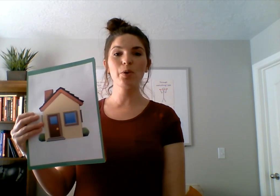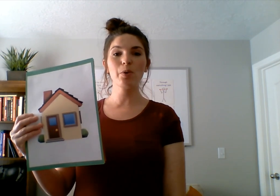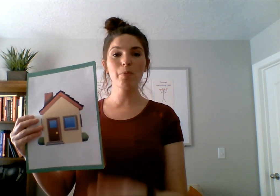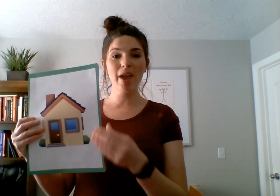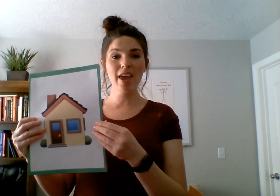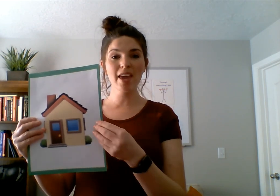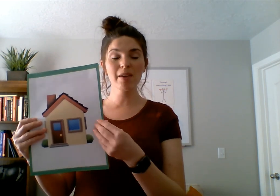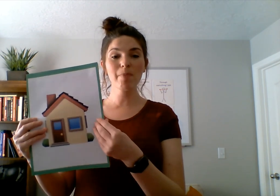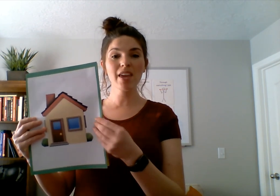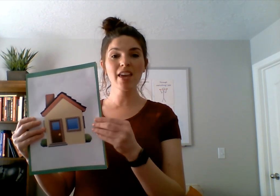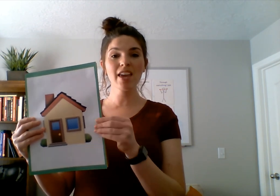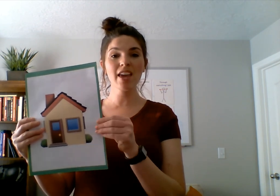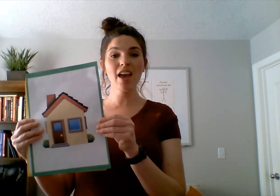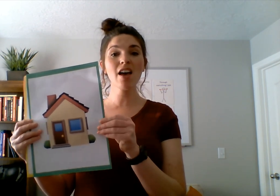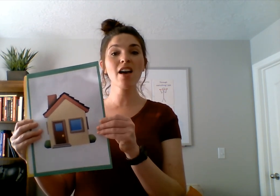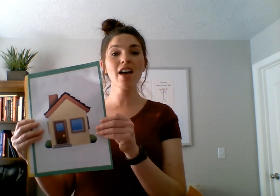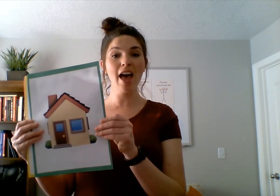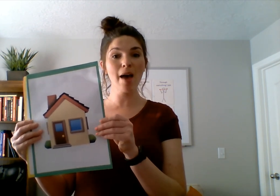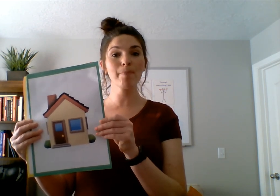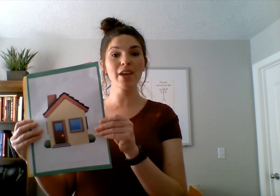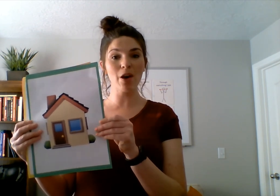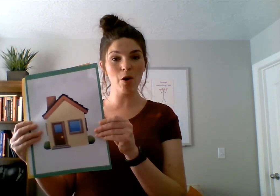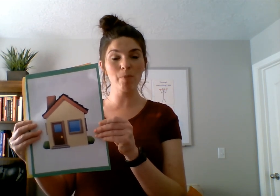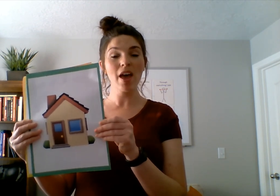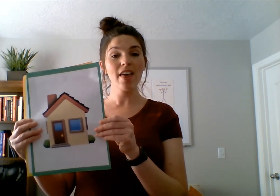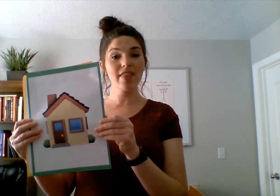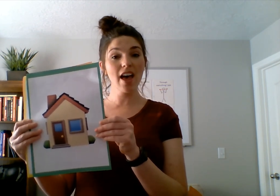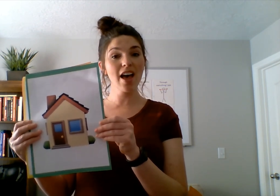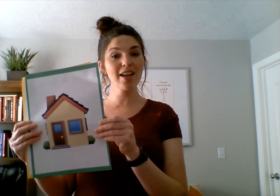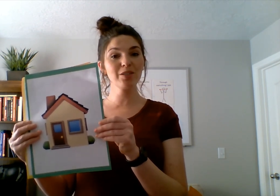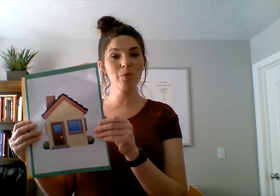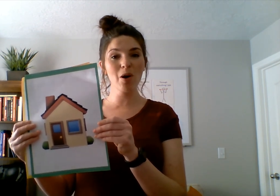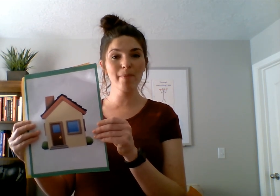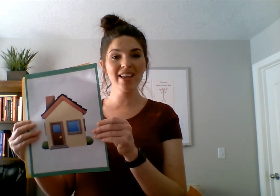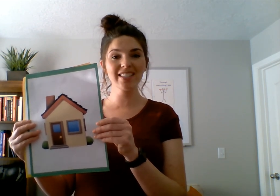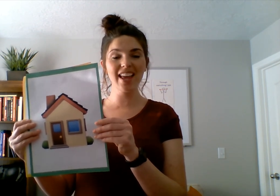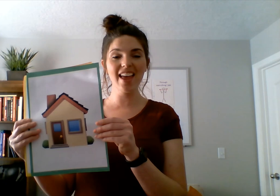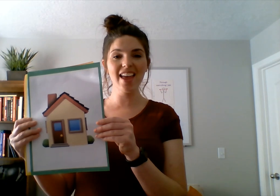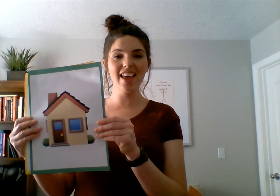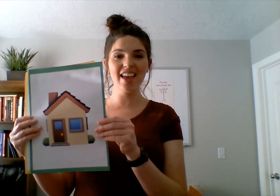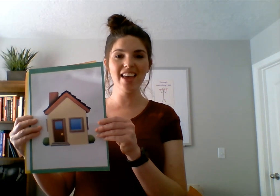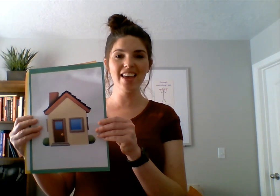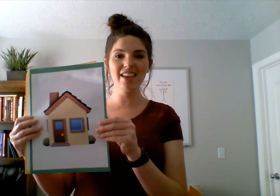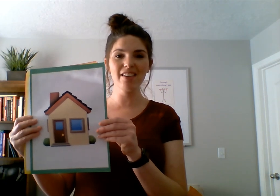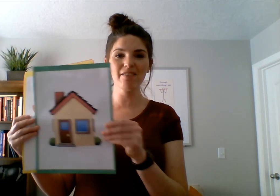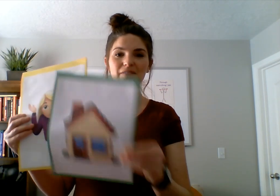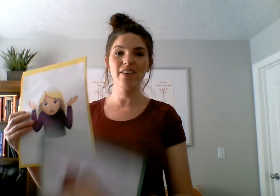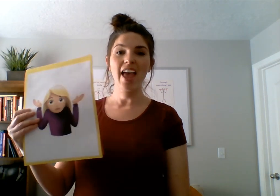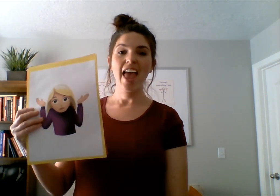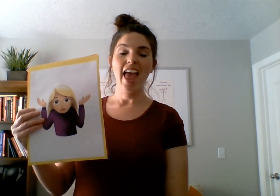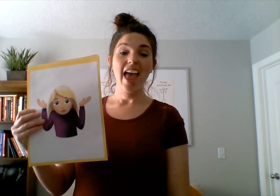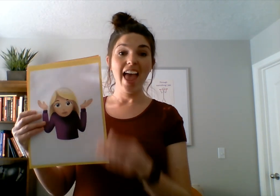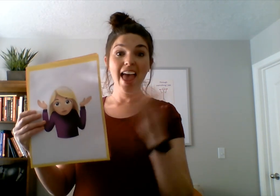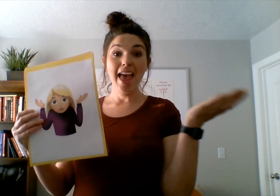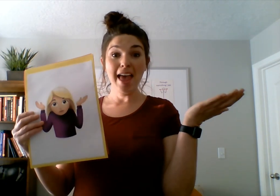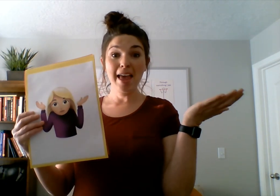make me a happy home that's warm and safe. And